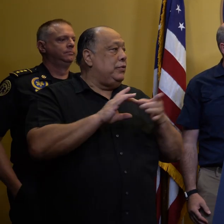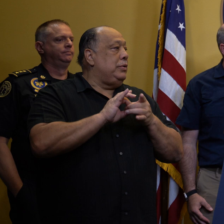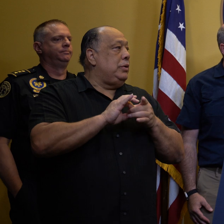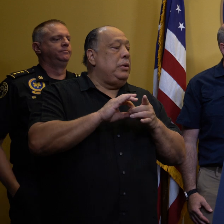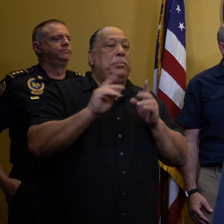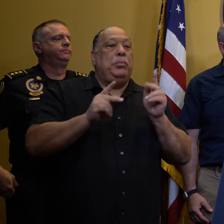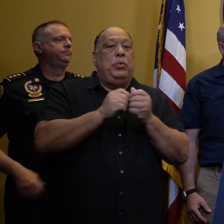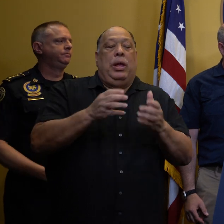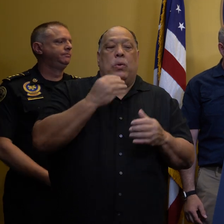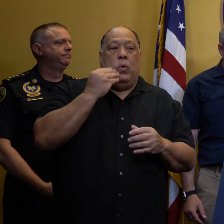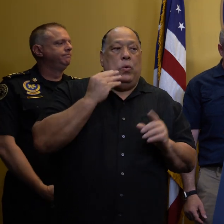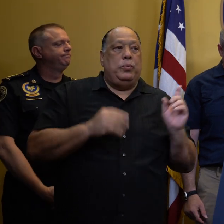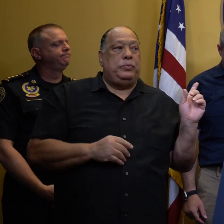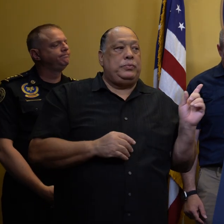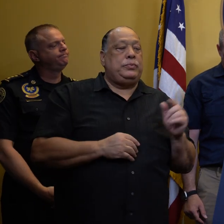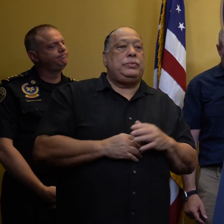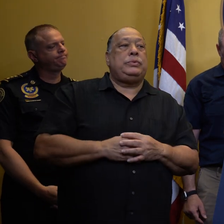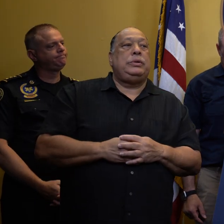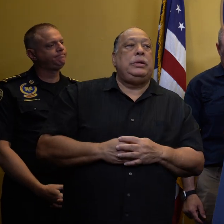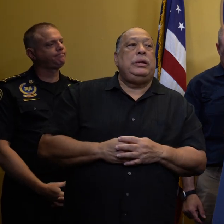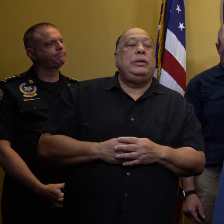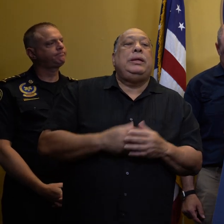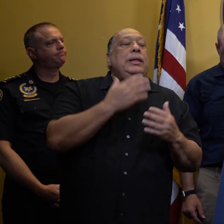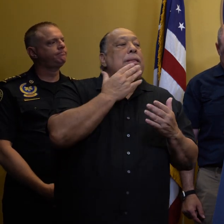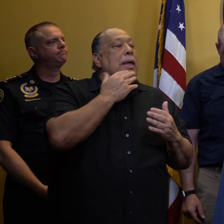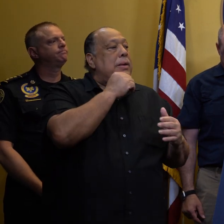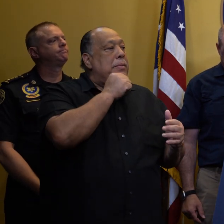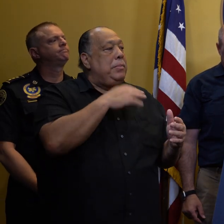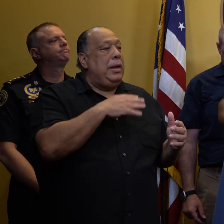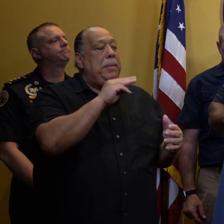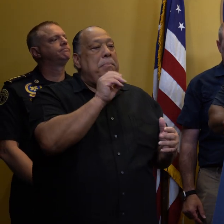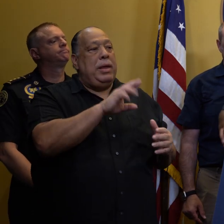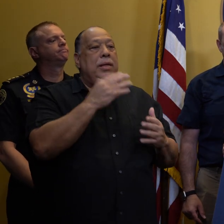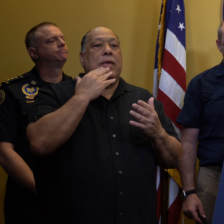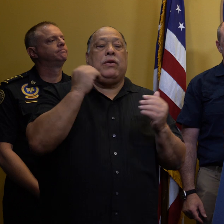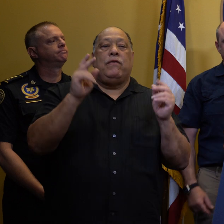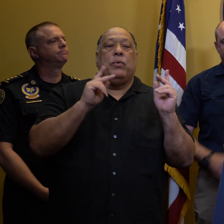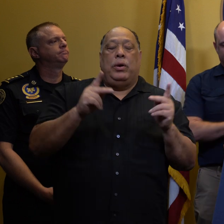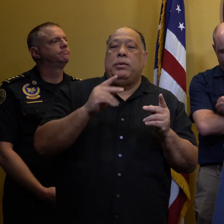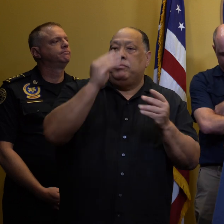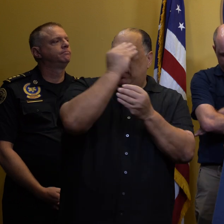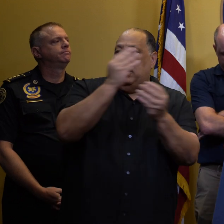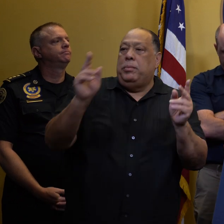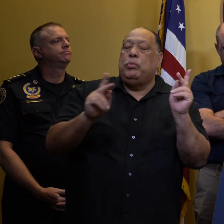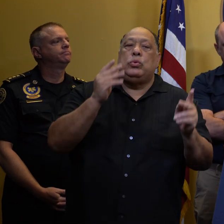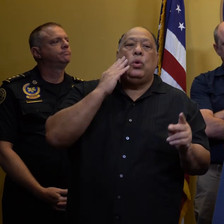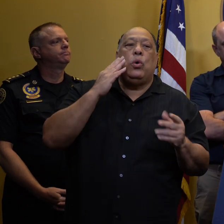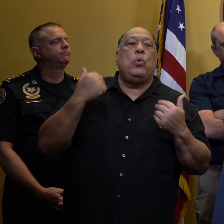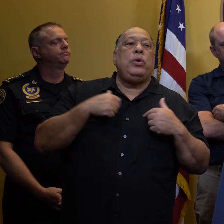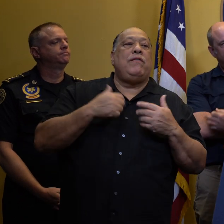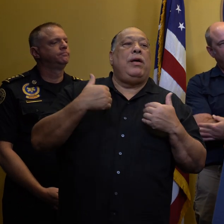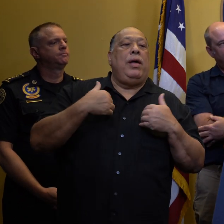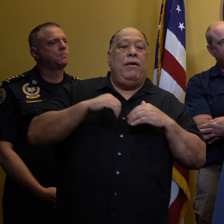our homeless services and outreach. Thank you, Madam Mayor. Thank you, everyone. Just wanted to let everyone know that we have